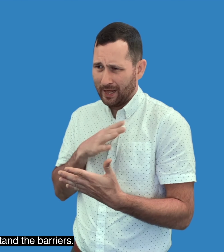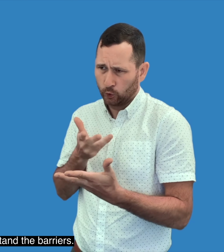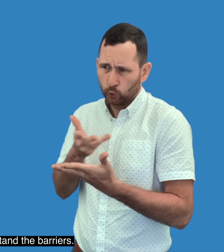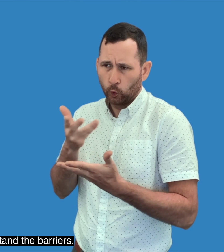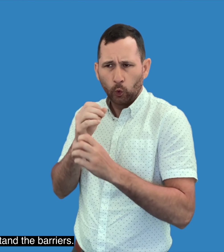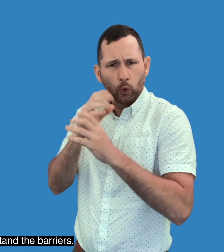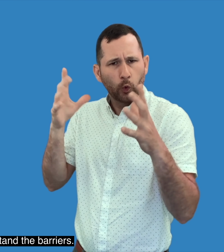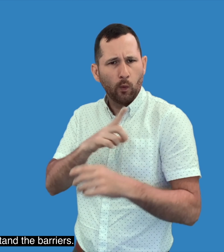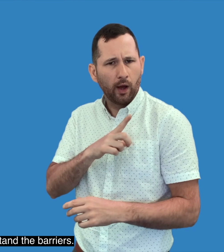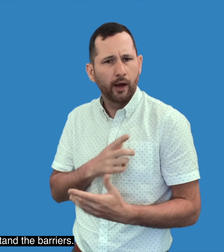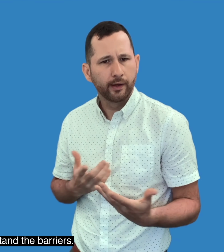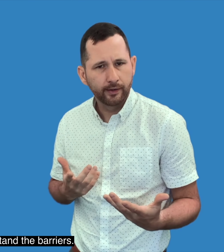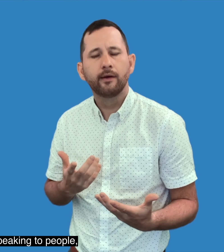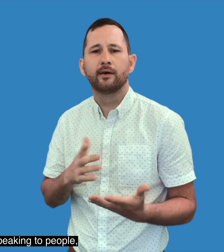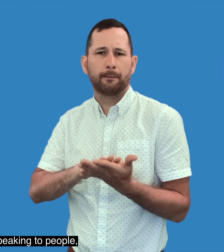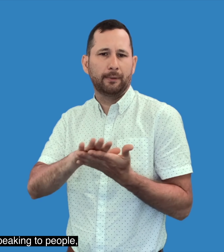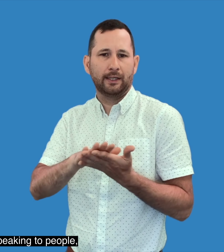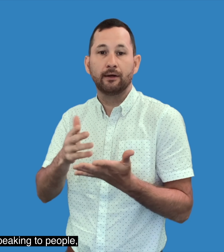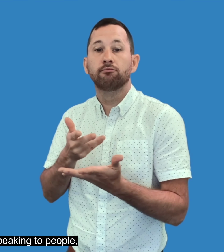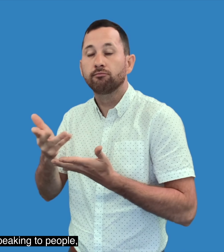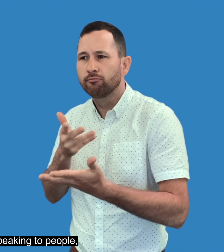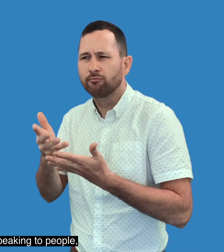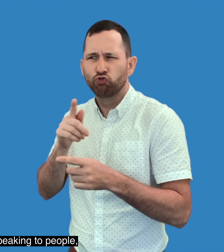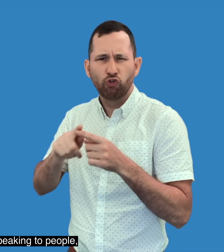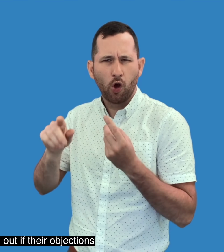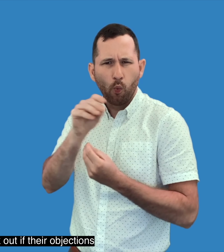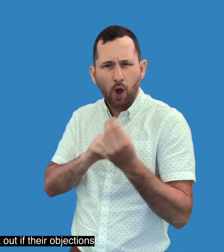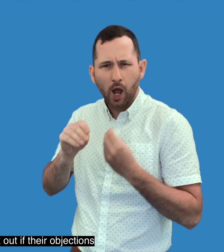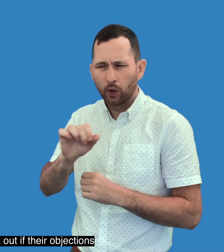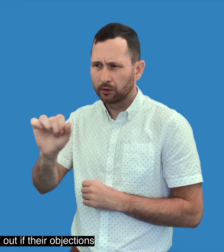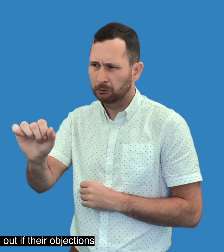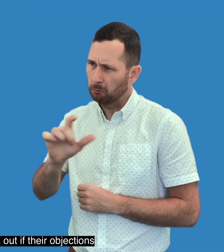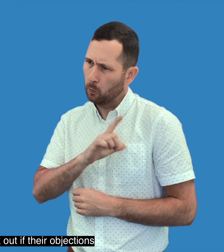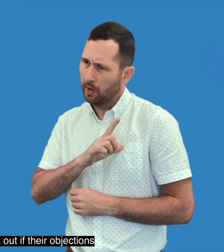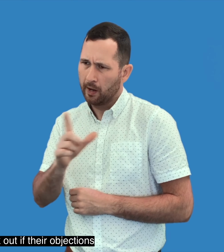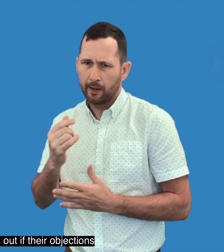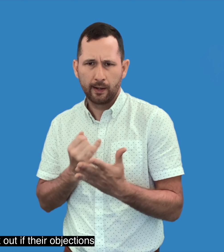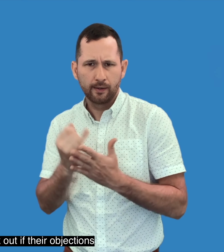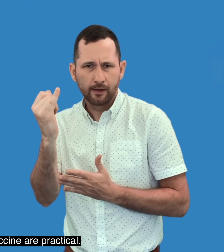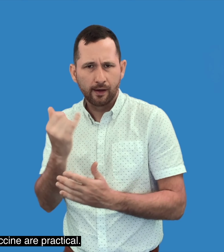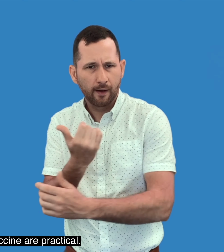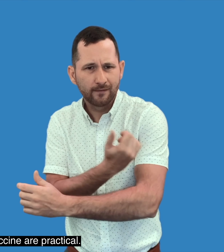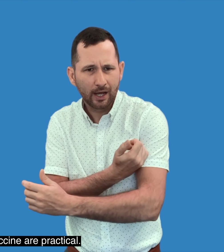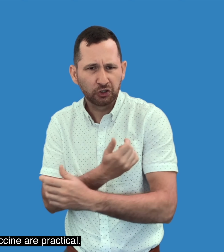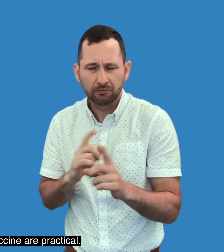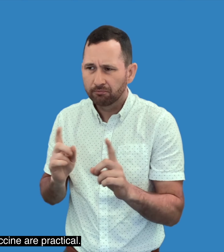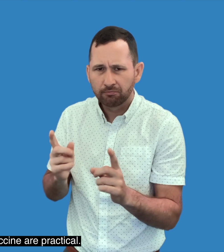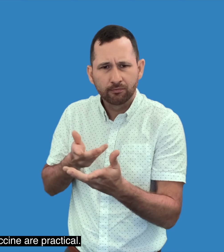Understand the barriers. When speaking to people, try and work out if their objections to the vaccine are